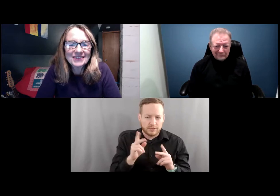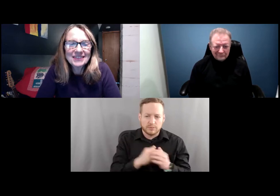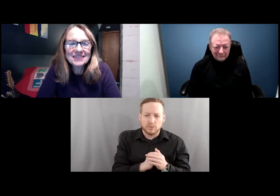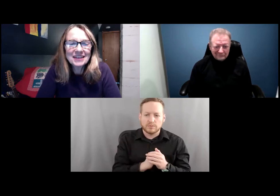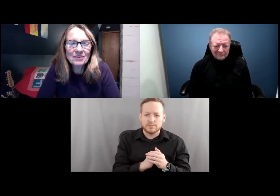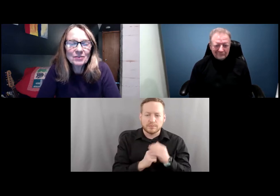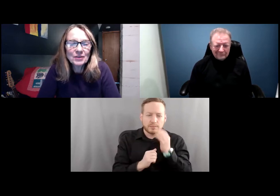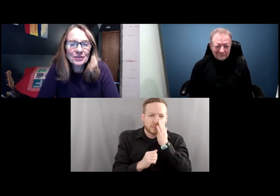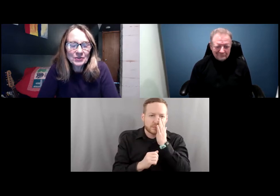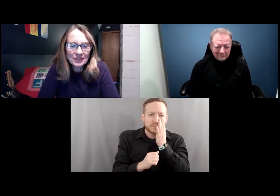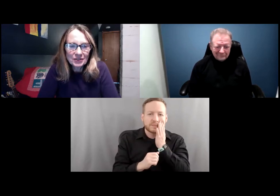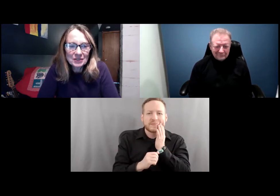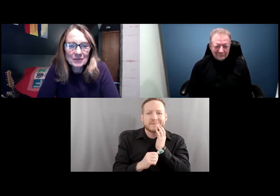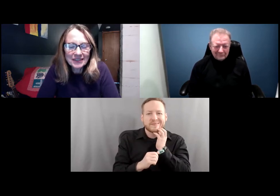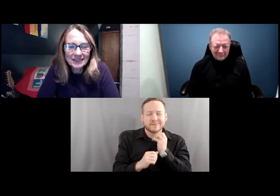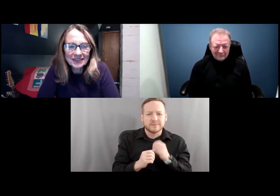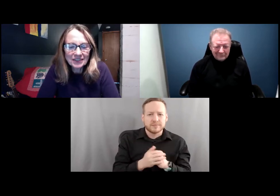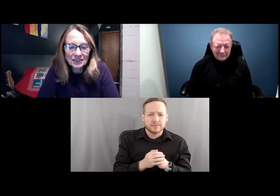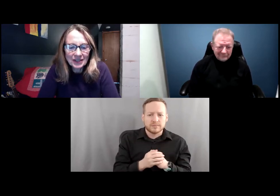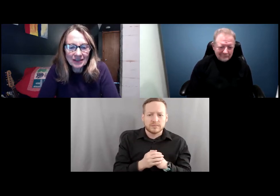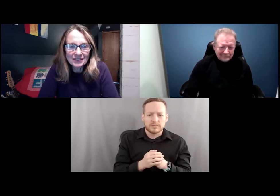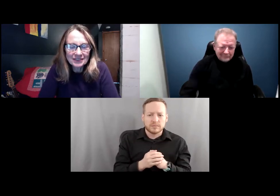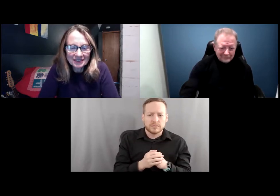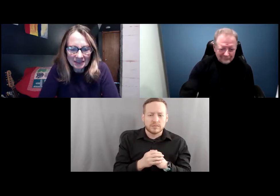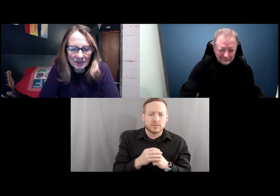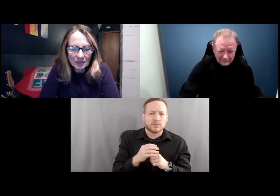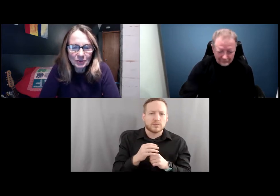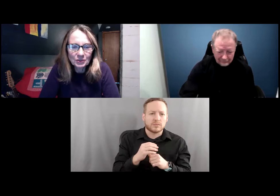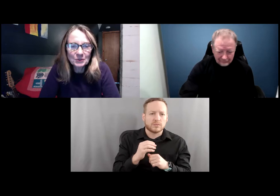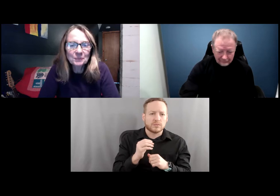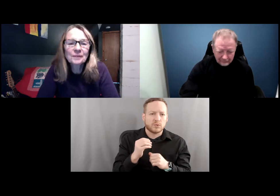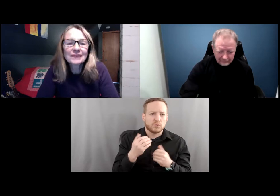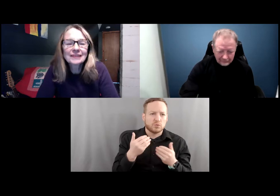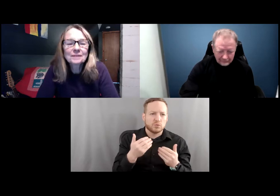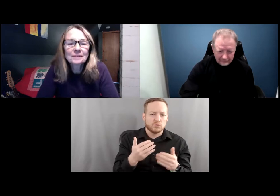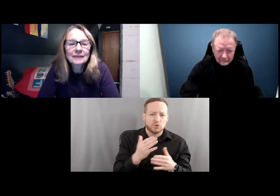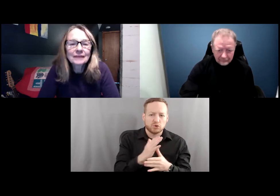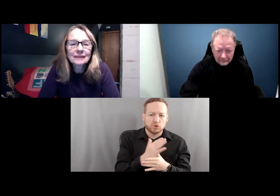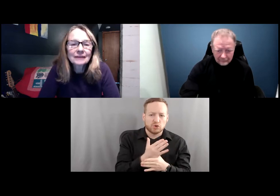Okay, I sent it to everyone who's here at the meeting tonight, so you have it available to you.